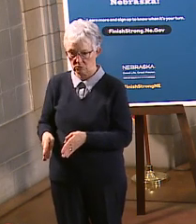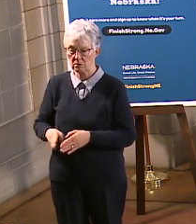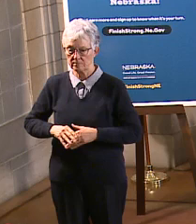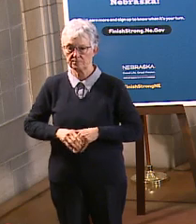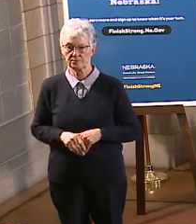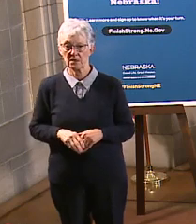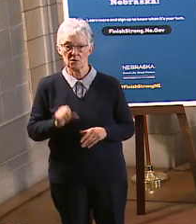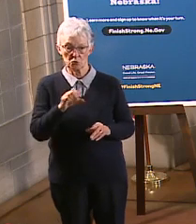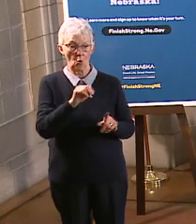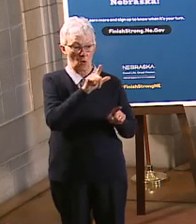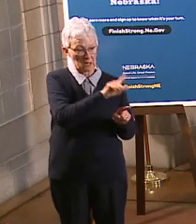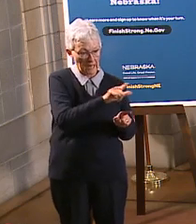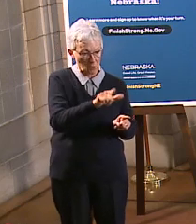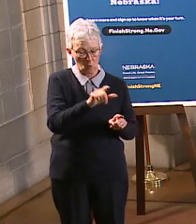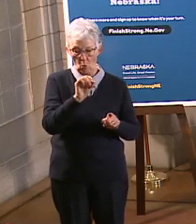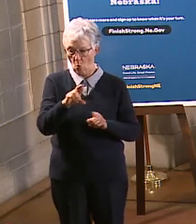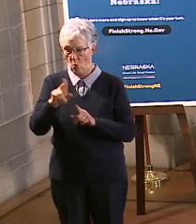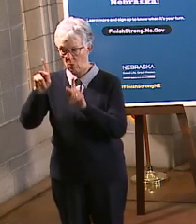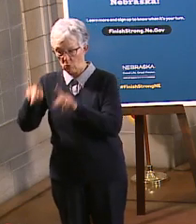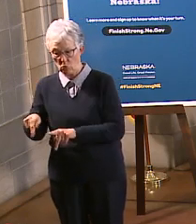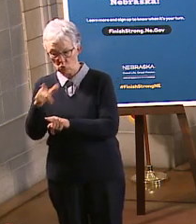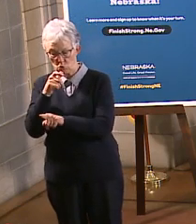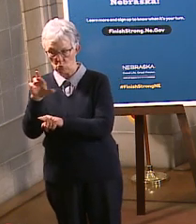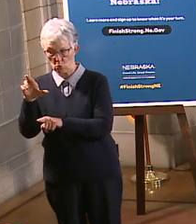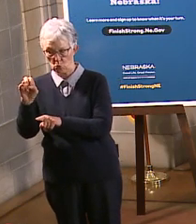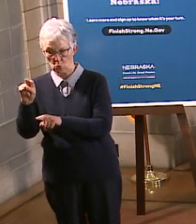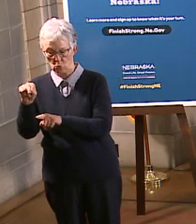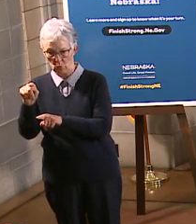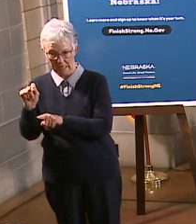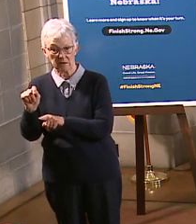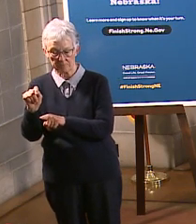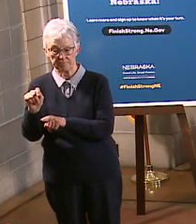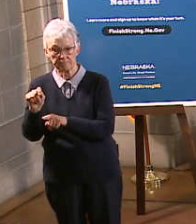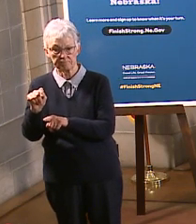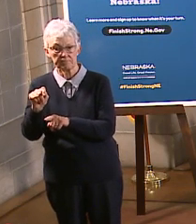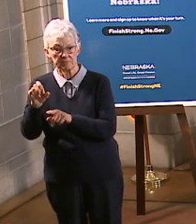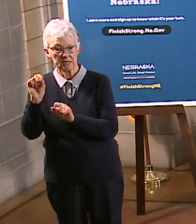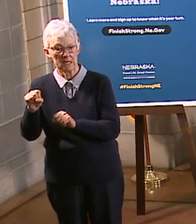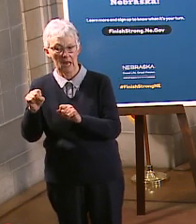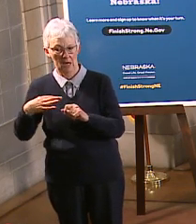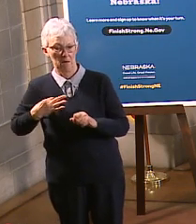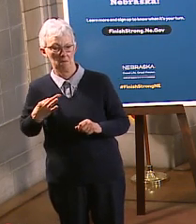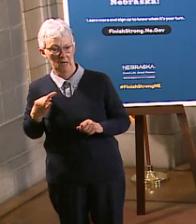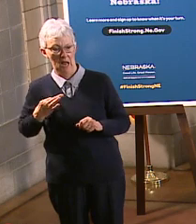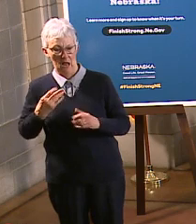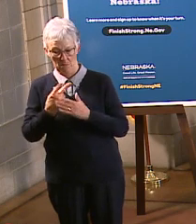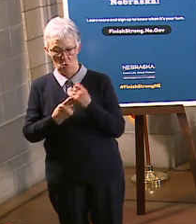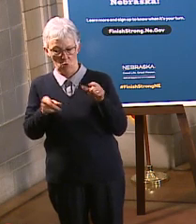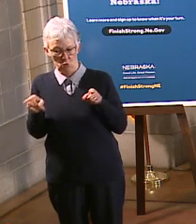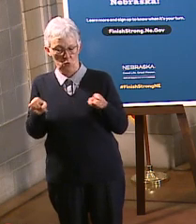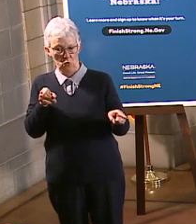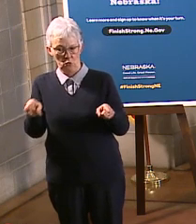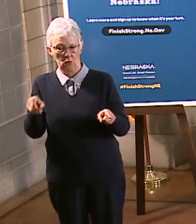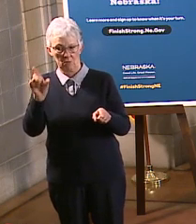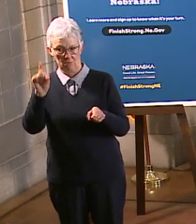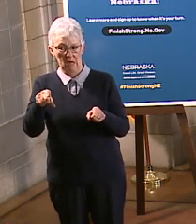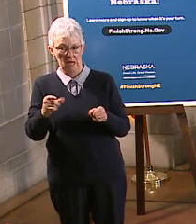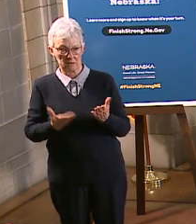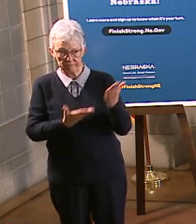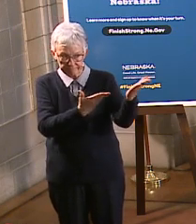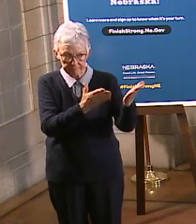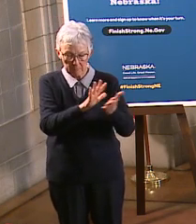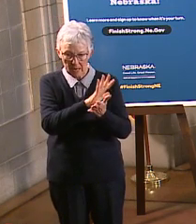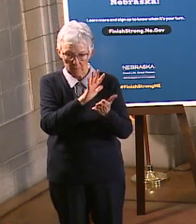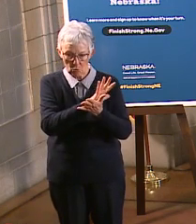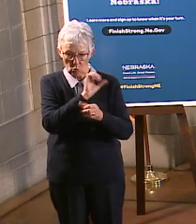case. In any case, both the landlord and the tenant will be required to verify information and provide relevant documentation. A